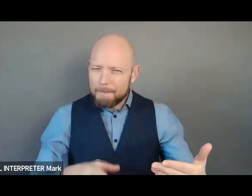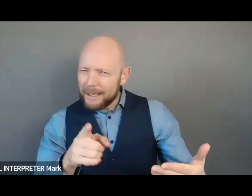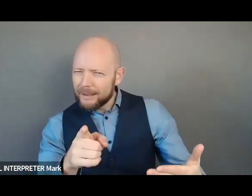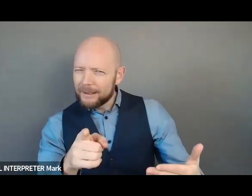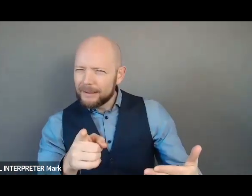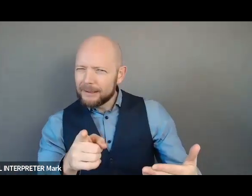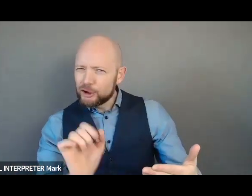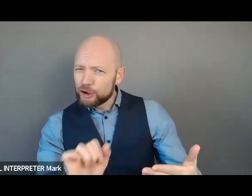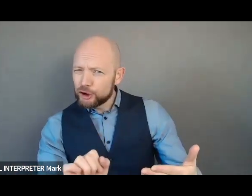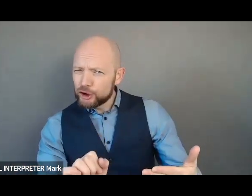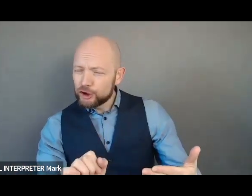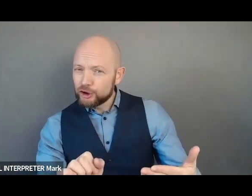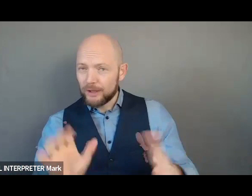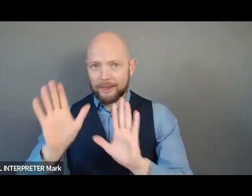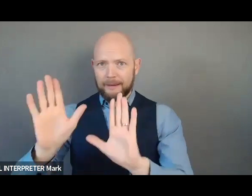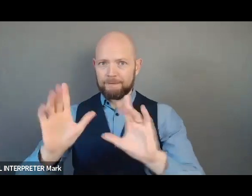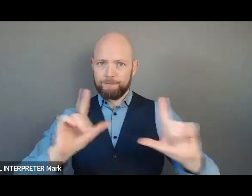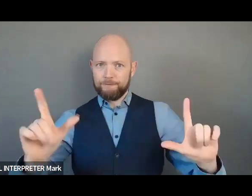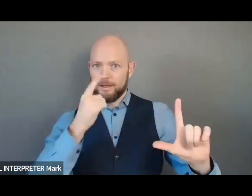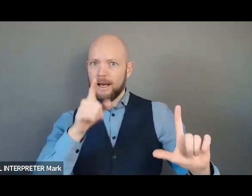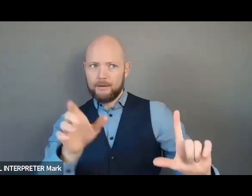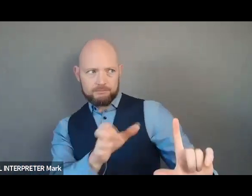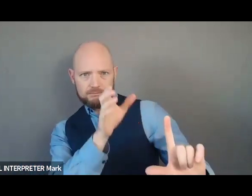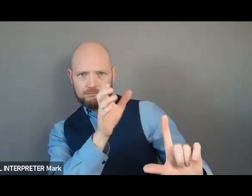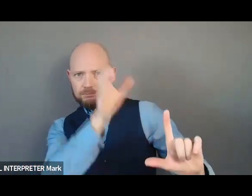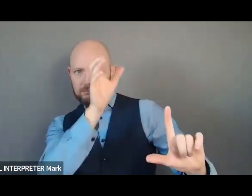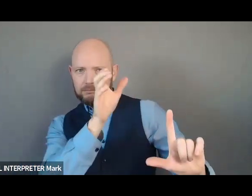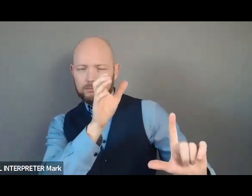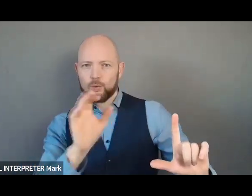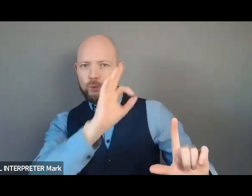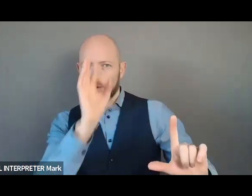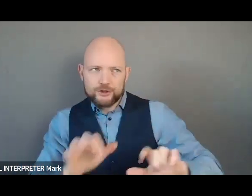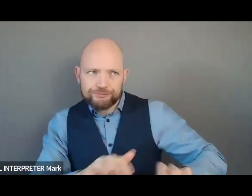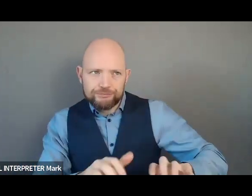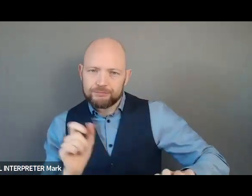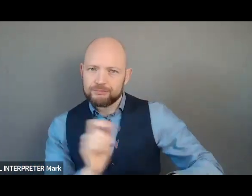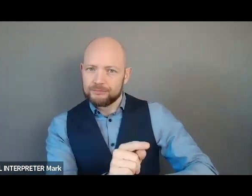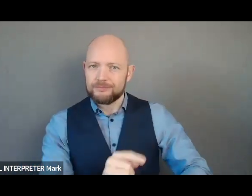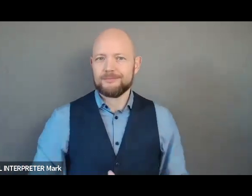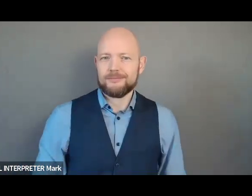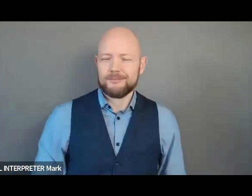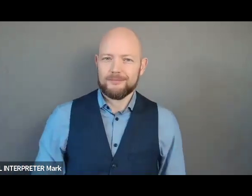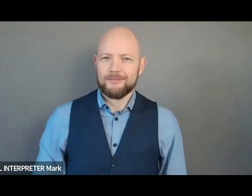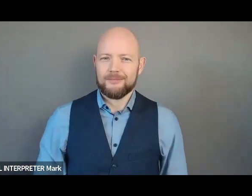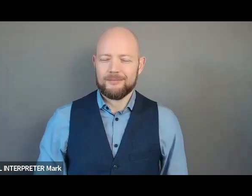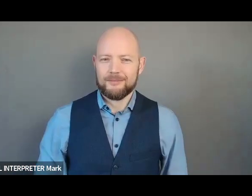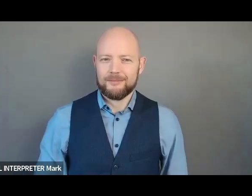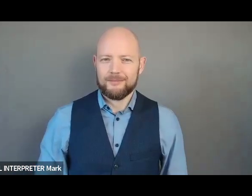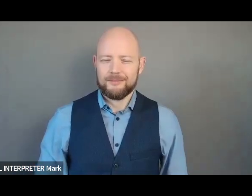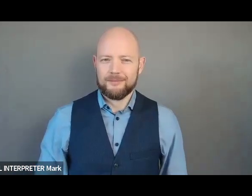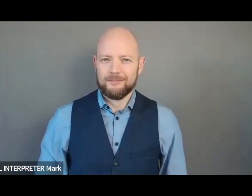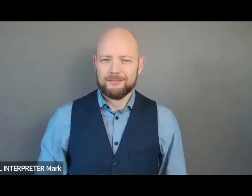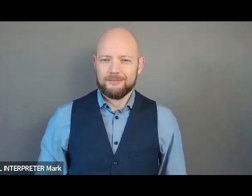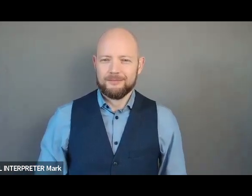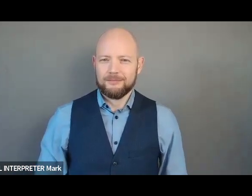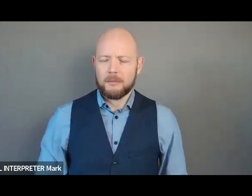but I'll leave that slide up there just for a few moments at the least, just so that you can ask your questions. A lot